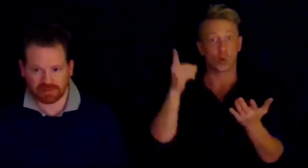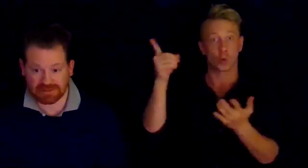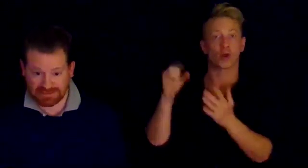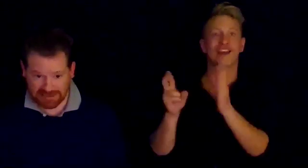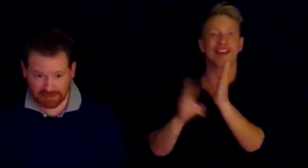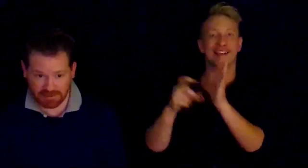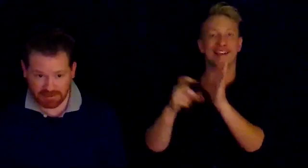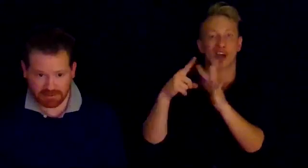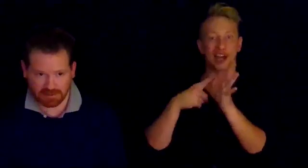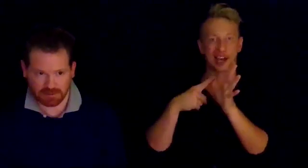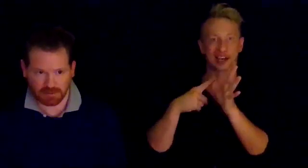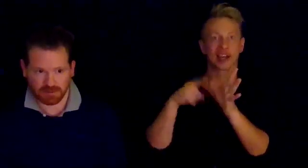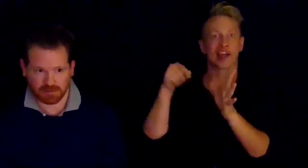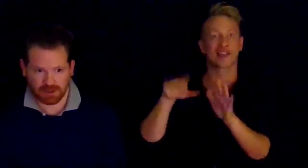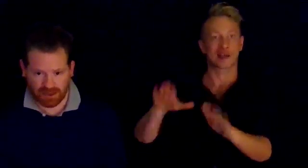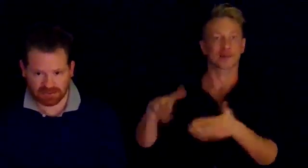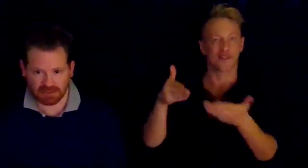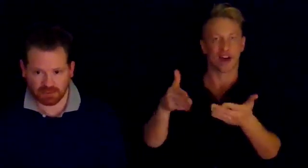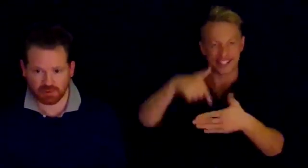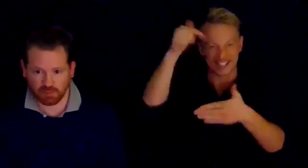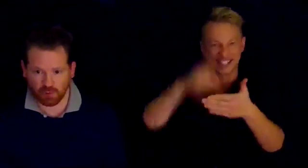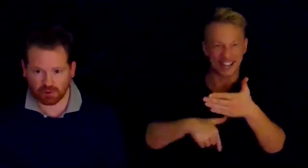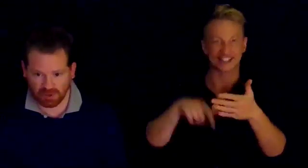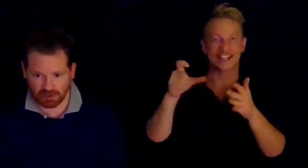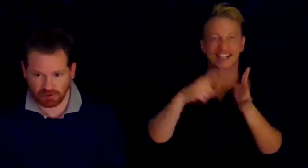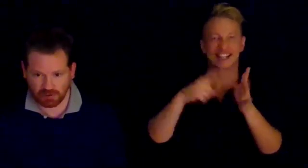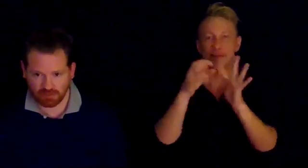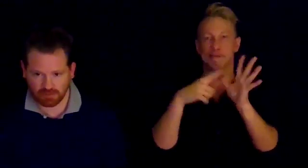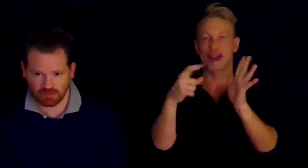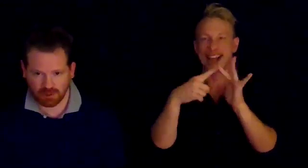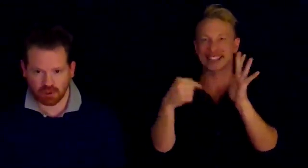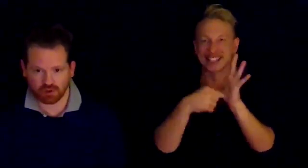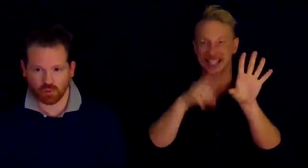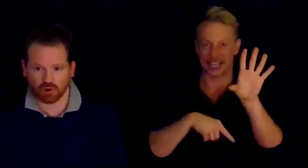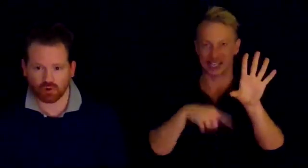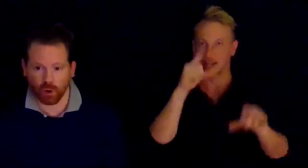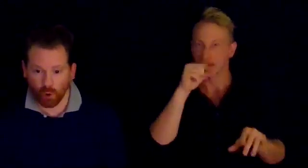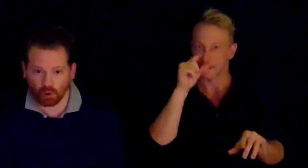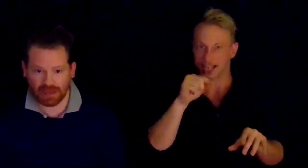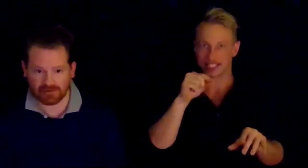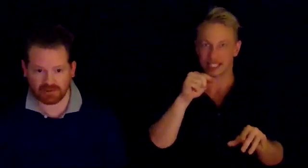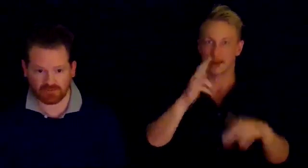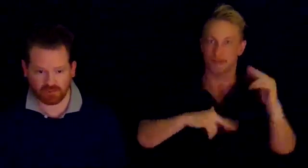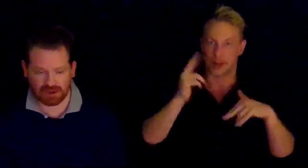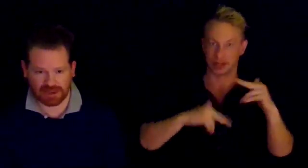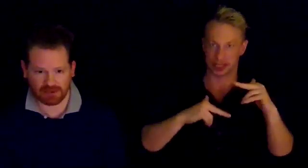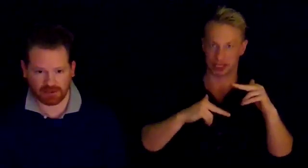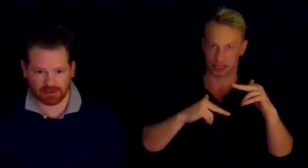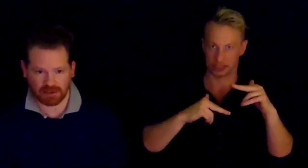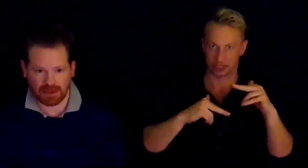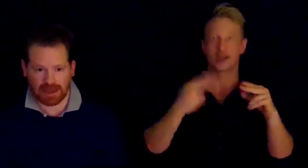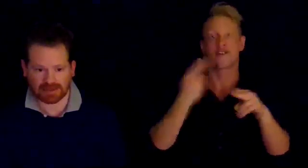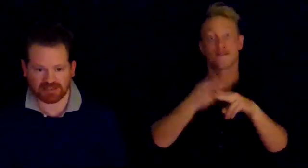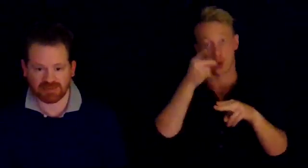provide intense capacity building work with you, to work on all areas of your